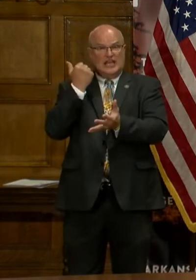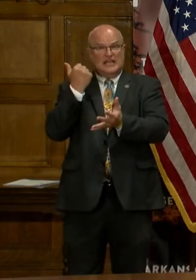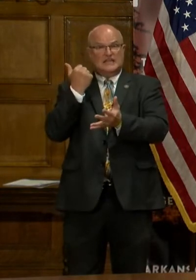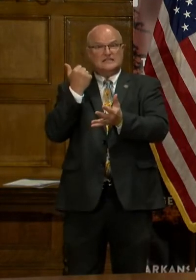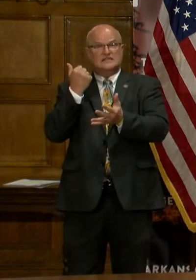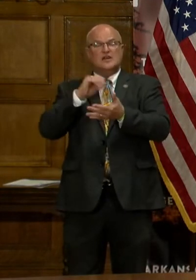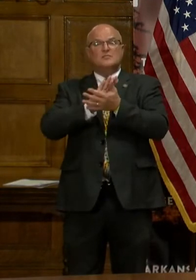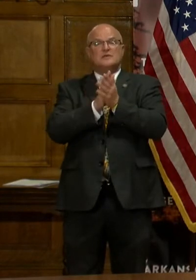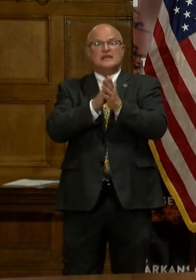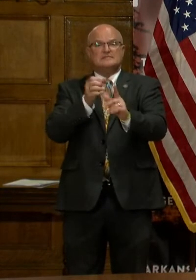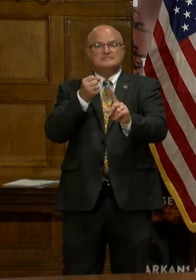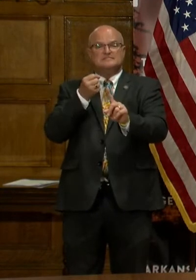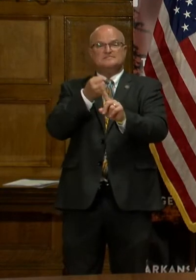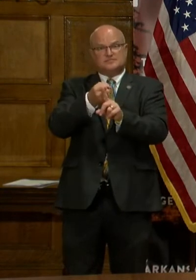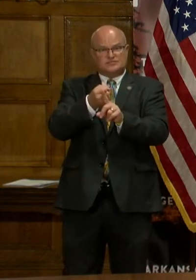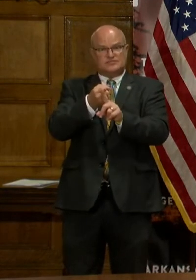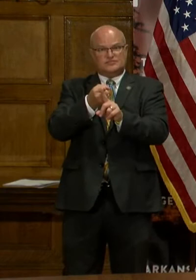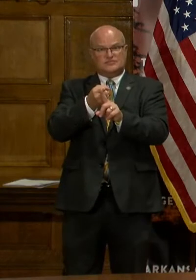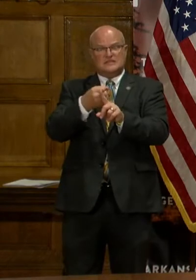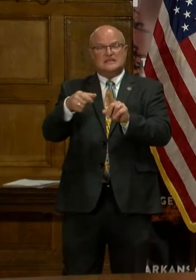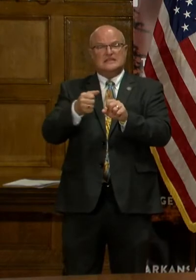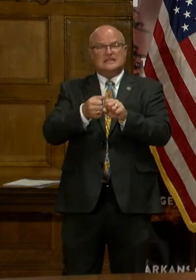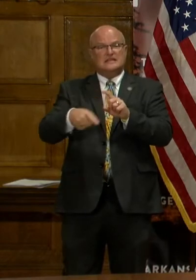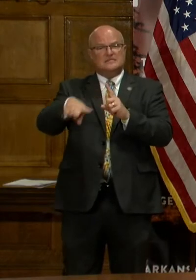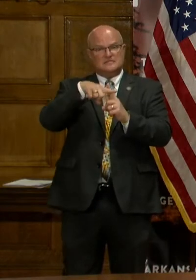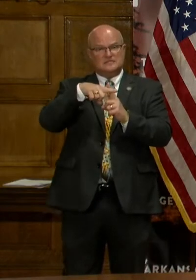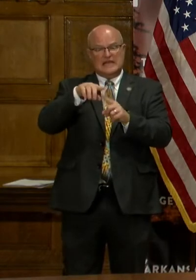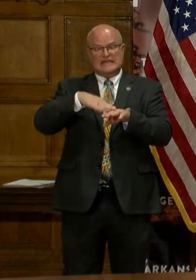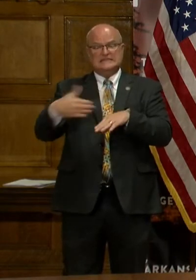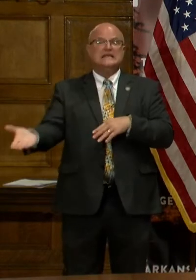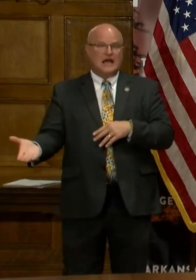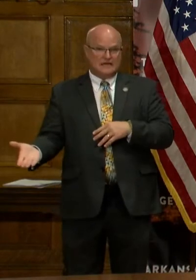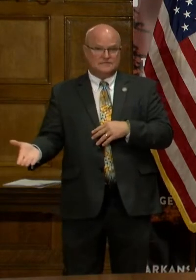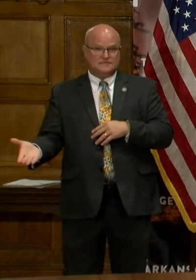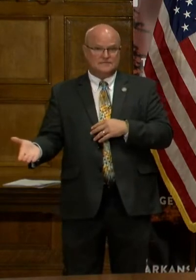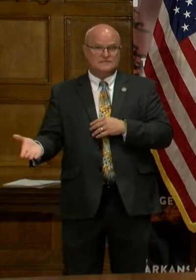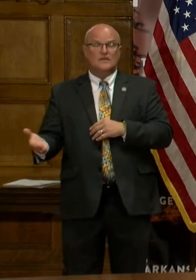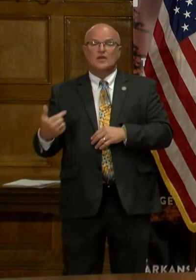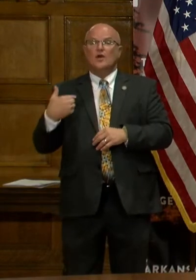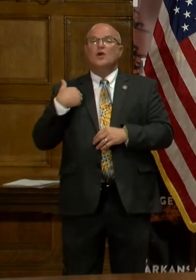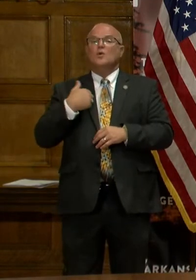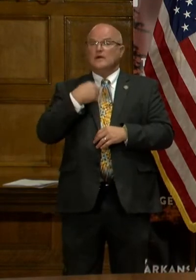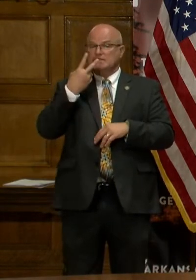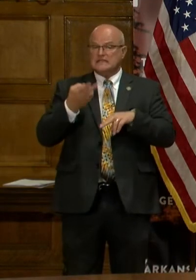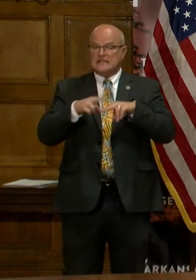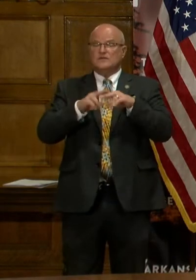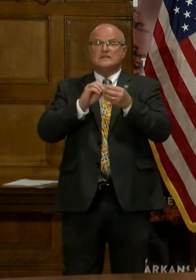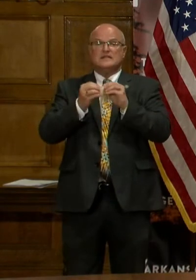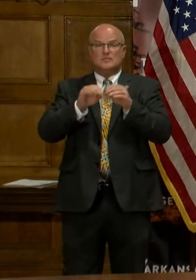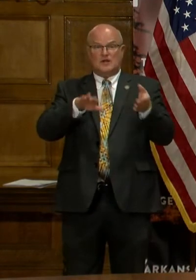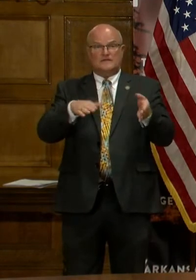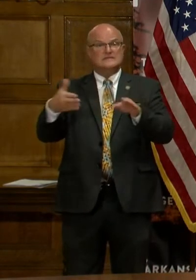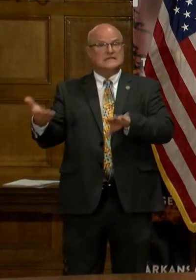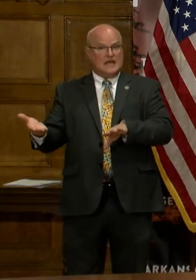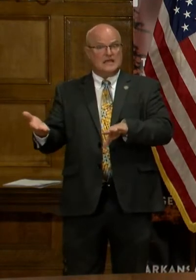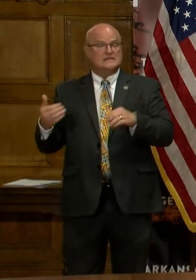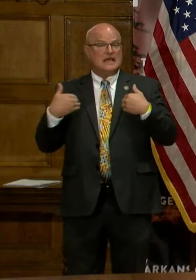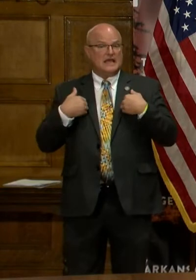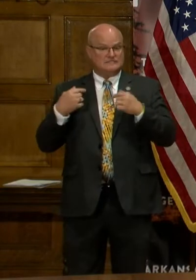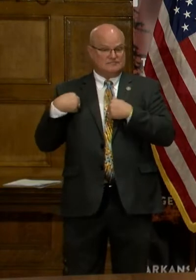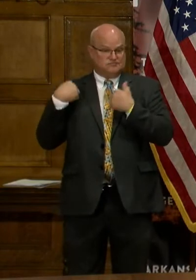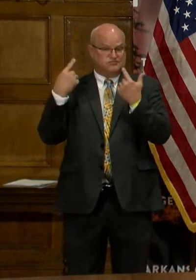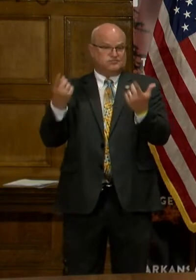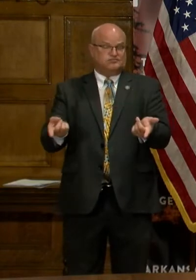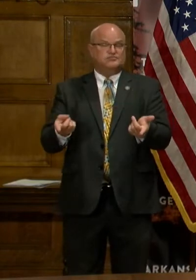you could become infected and and die. We have seen an increase in the number of deaths